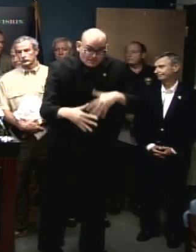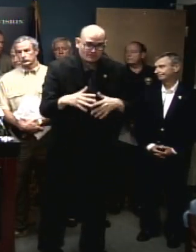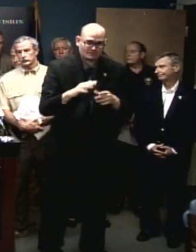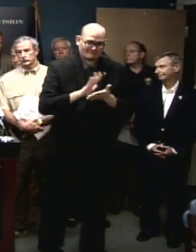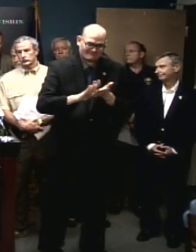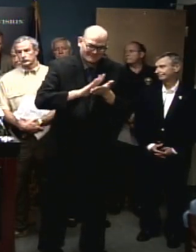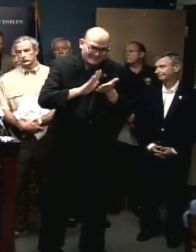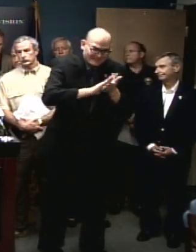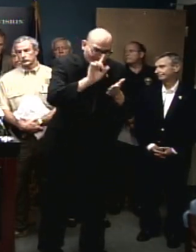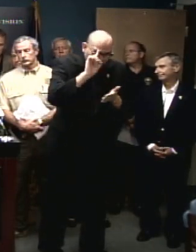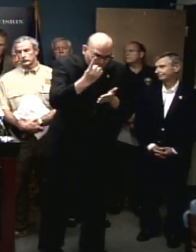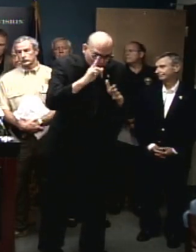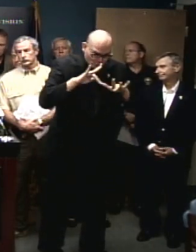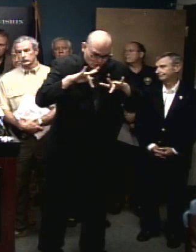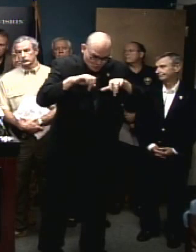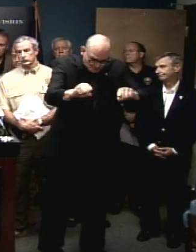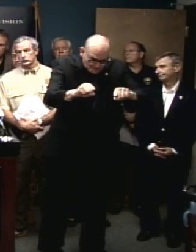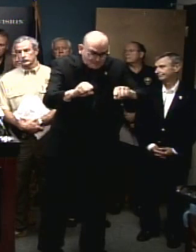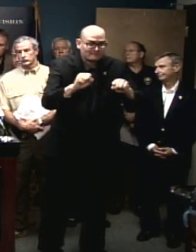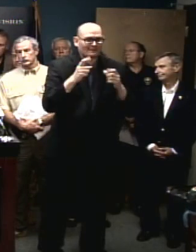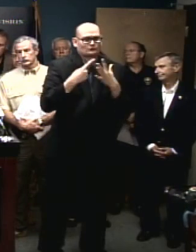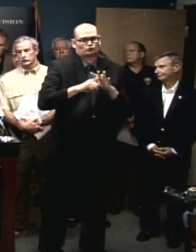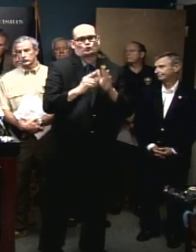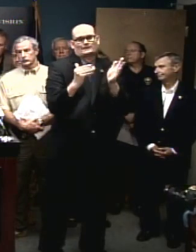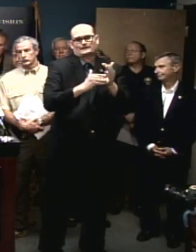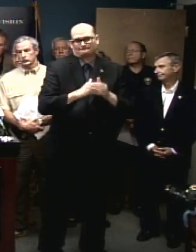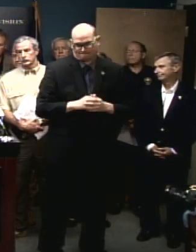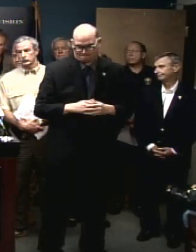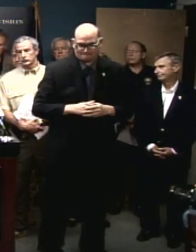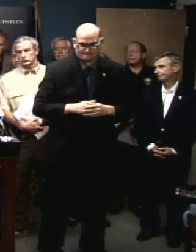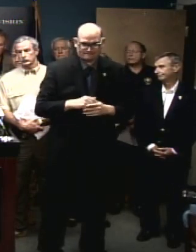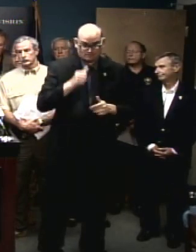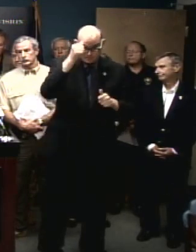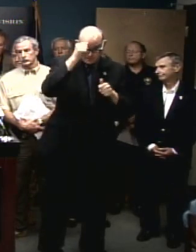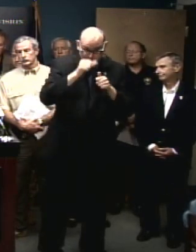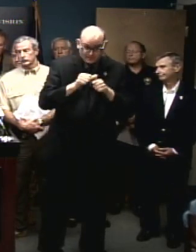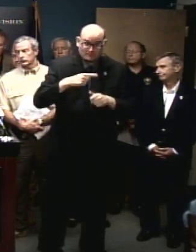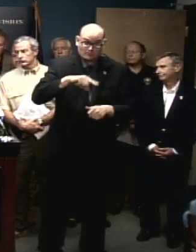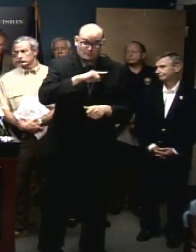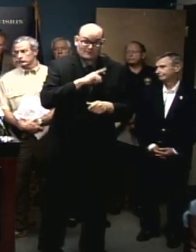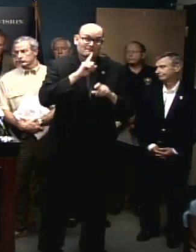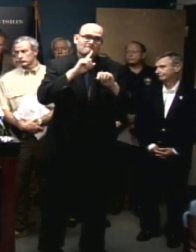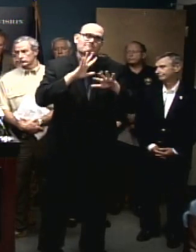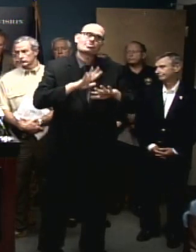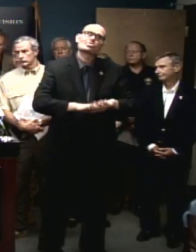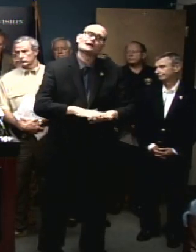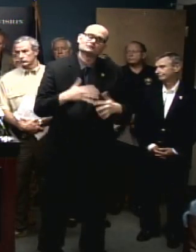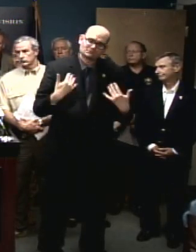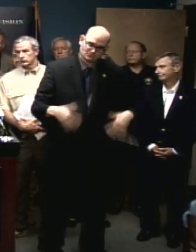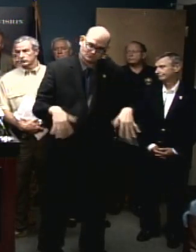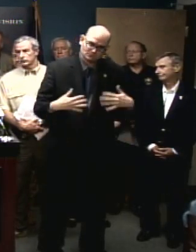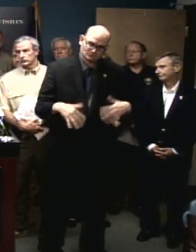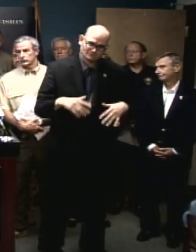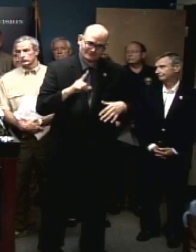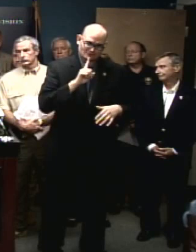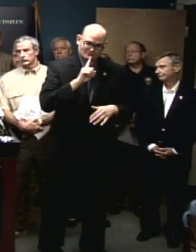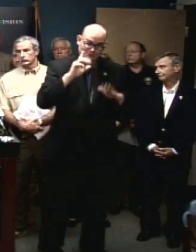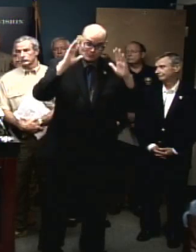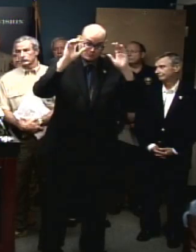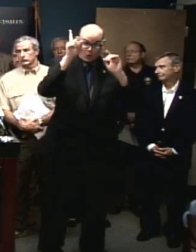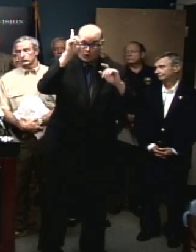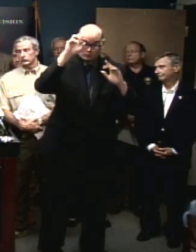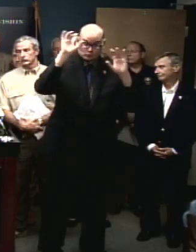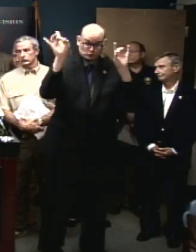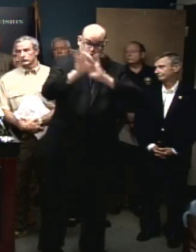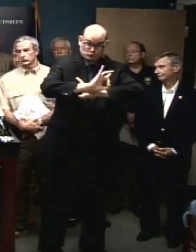you to remember that we are blessed because what really was an unusual storm that was coming at us at all